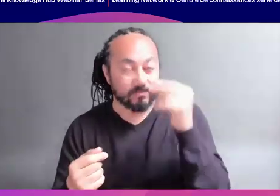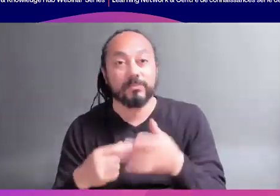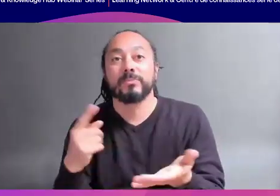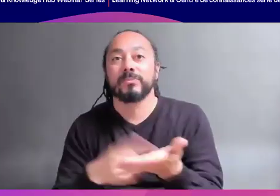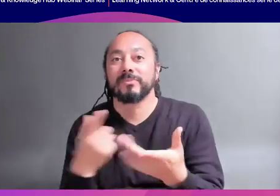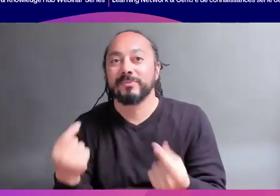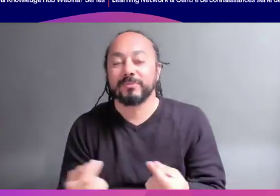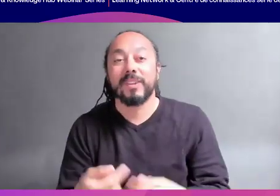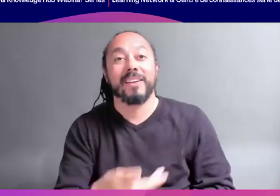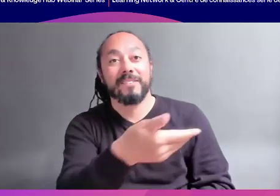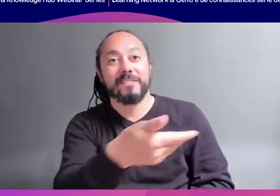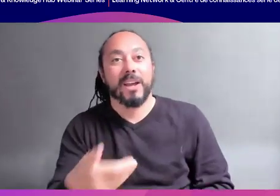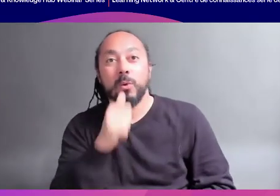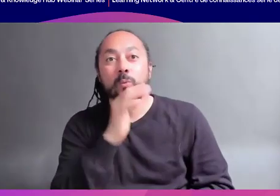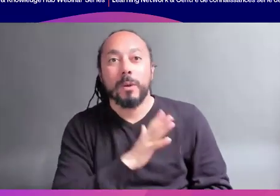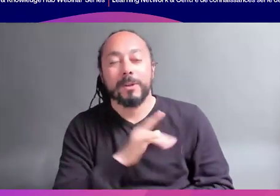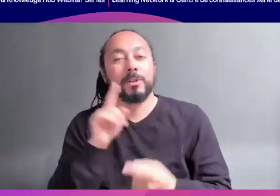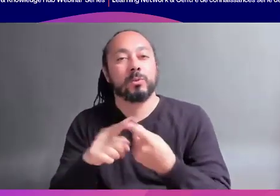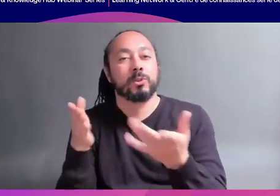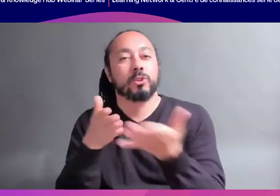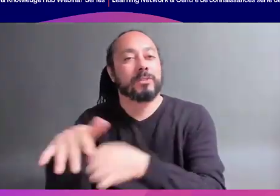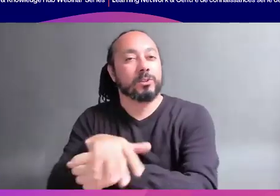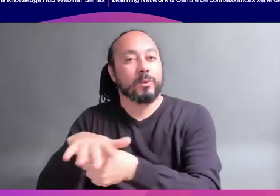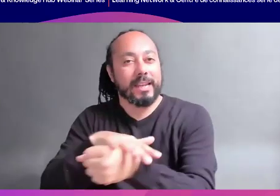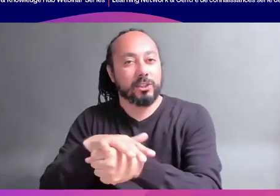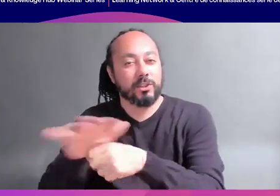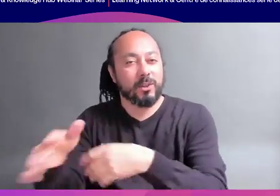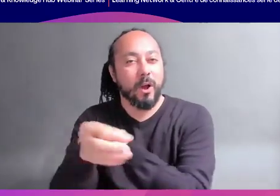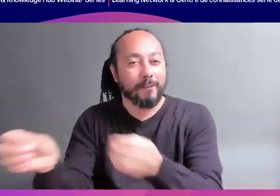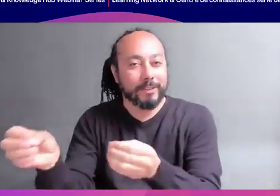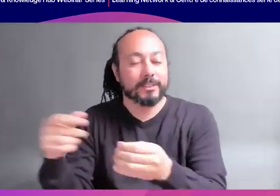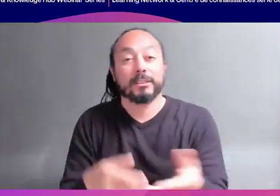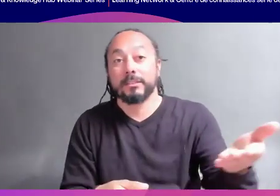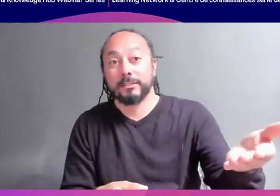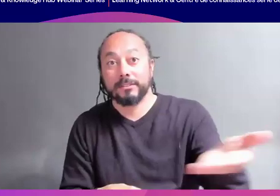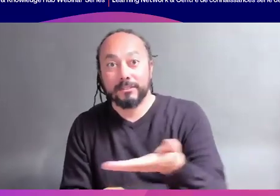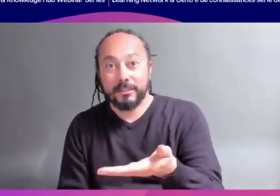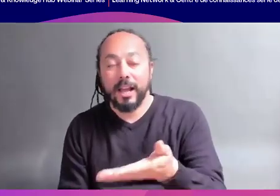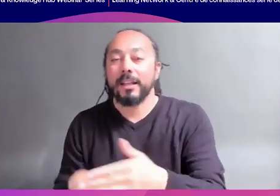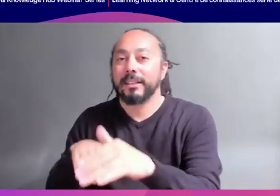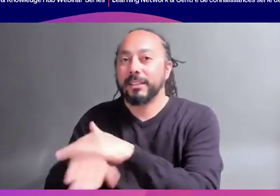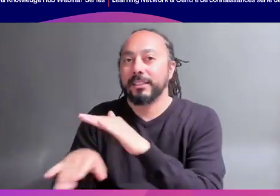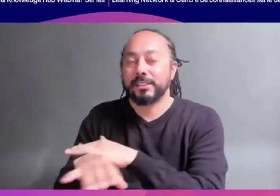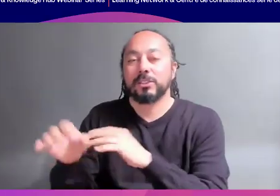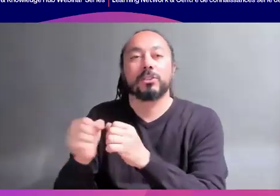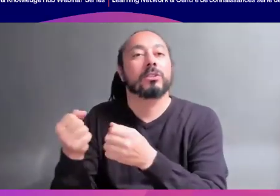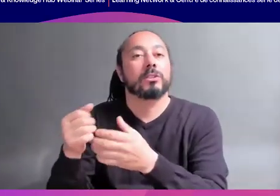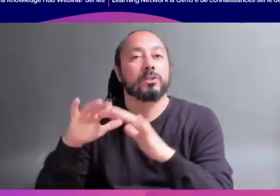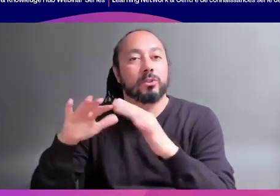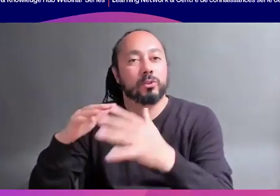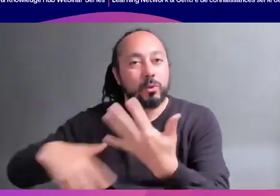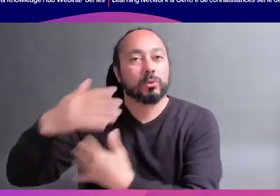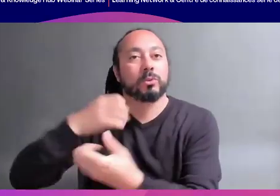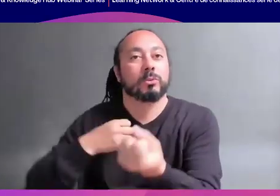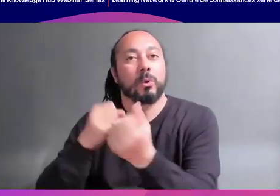invite women to their service location, if that worked, to actually access the social support group